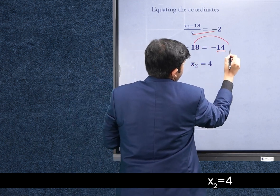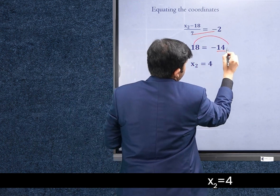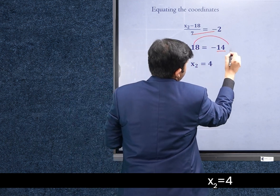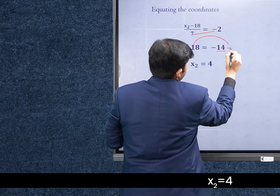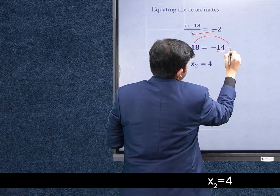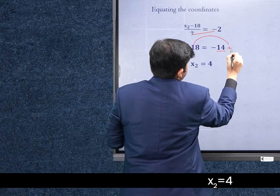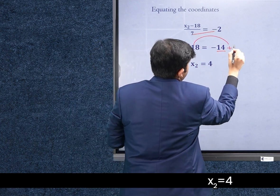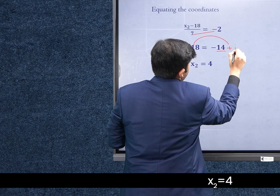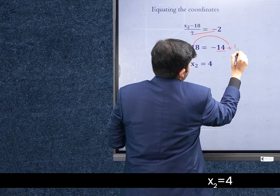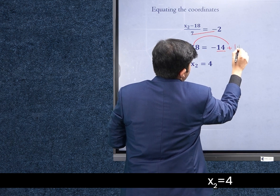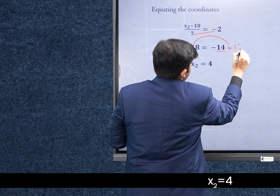x2 is equal to 4.